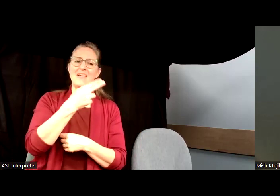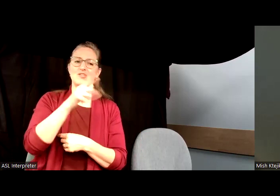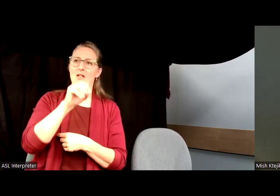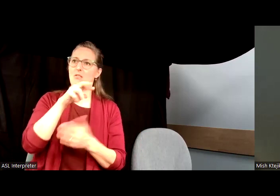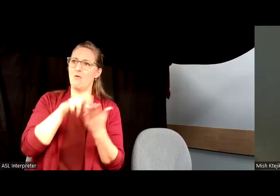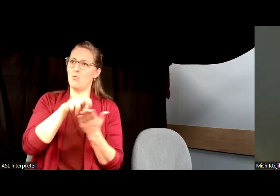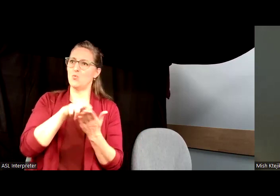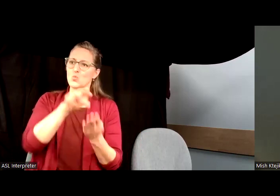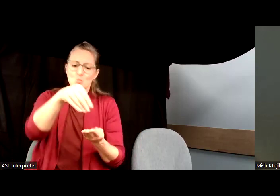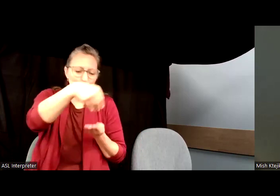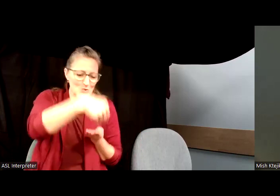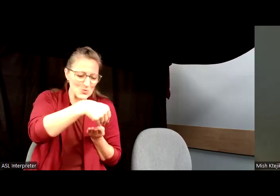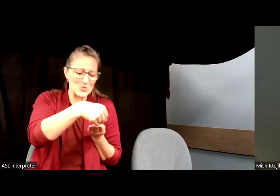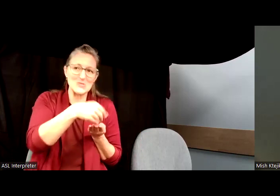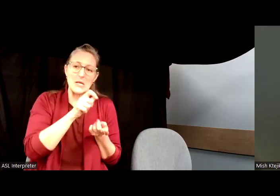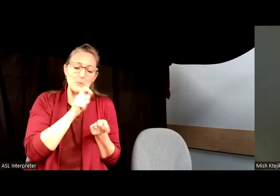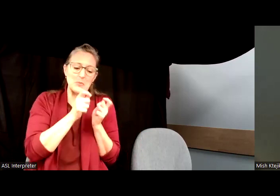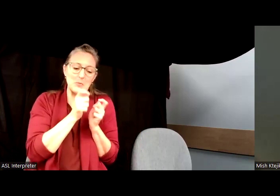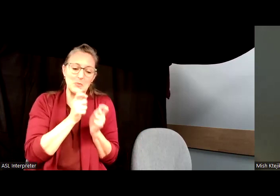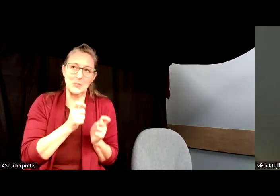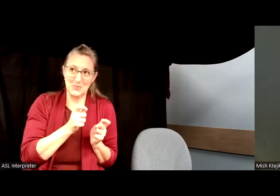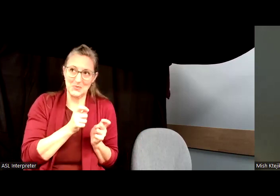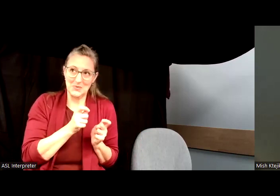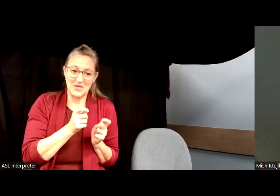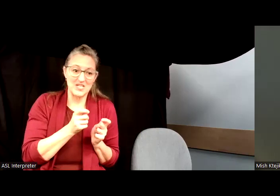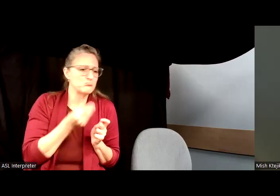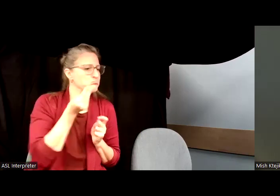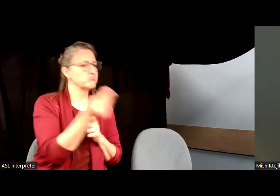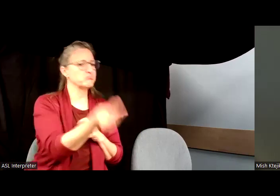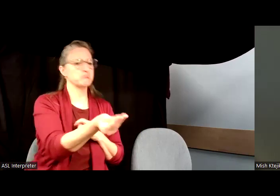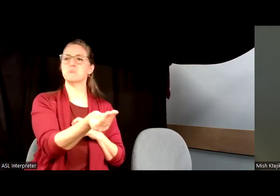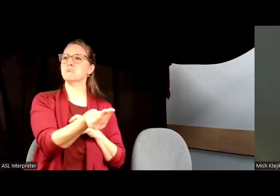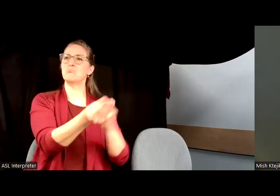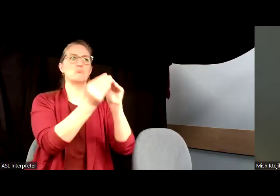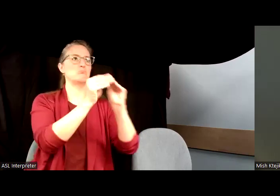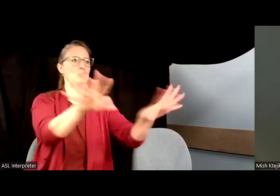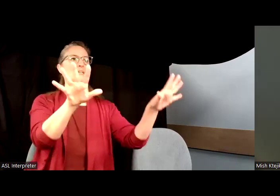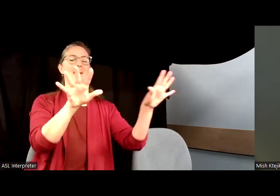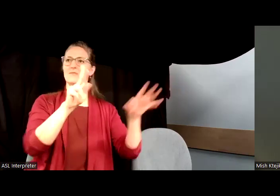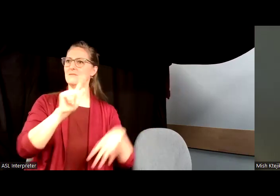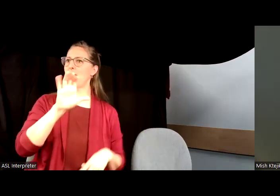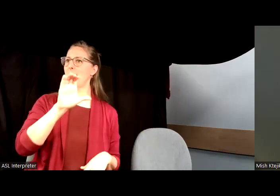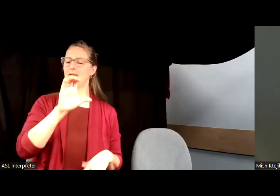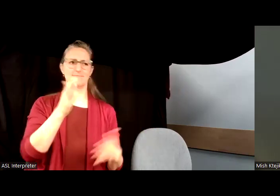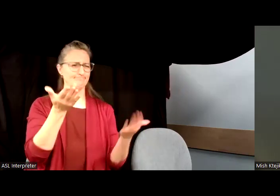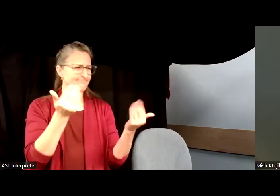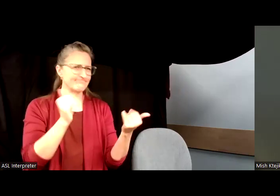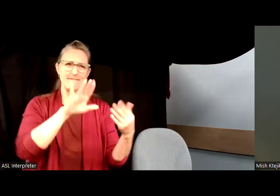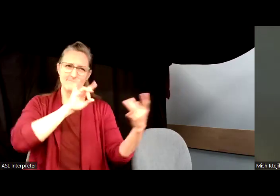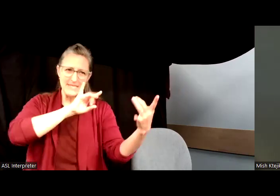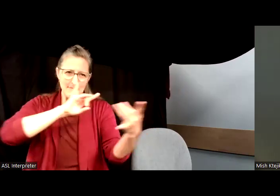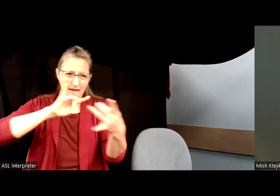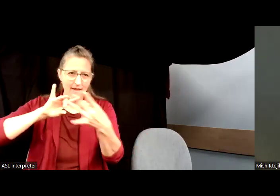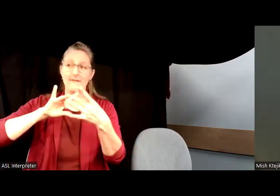little tiny tinkerings, putting that draft out to the public, getting their feedback. Then at your